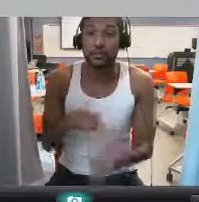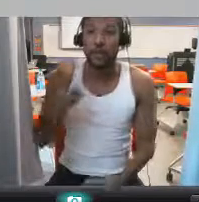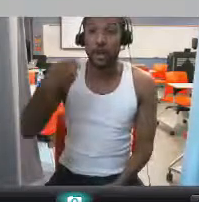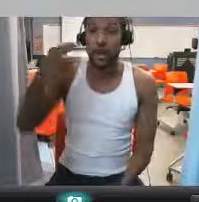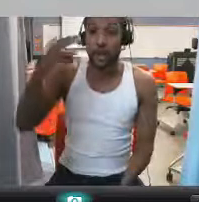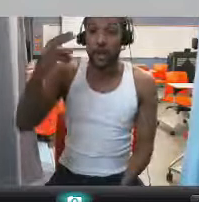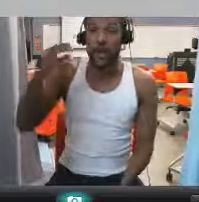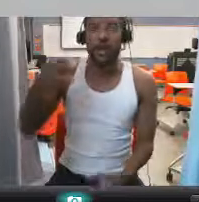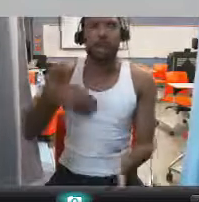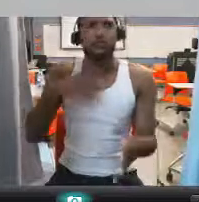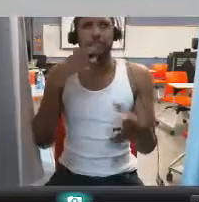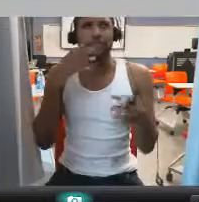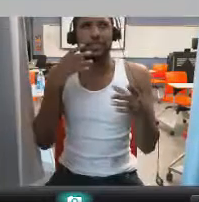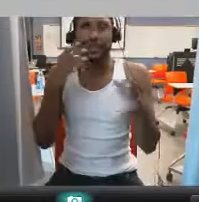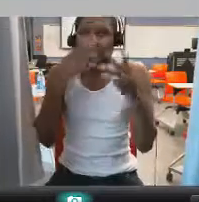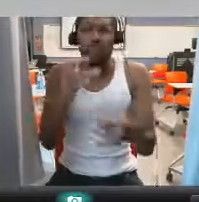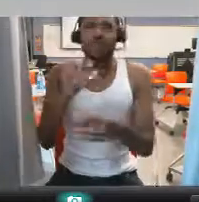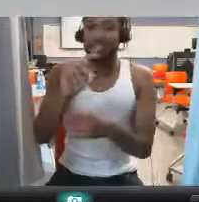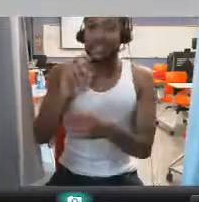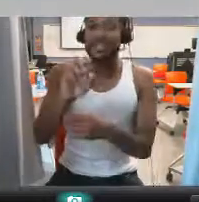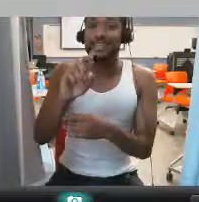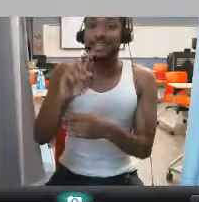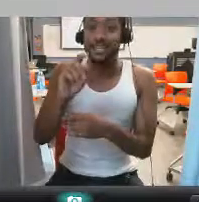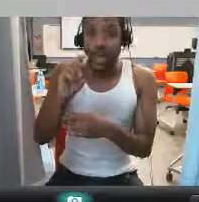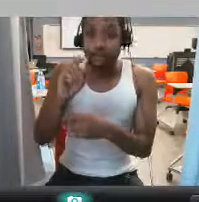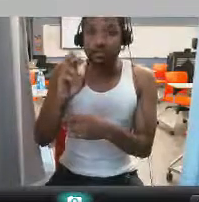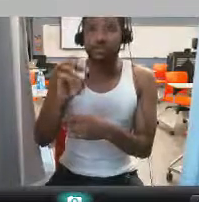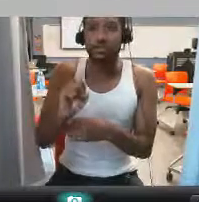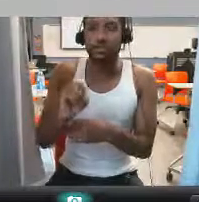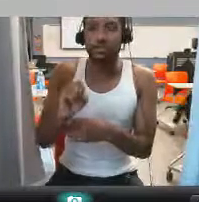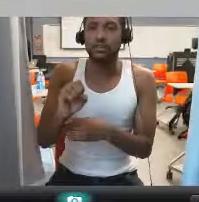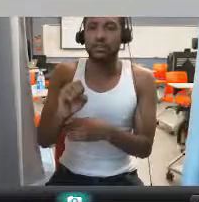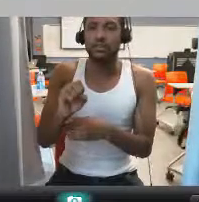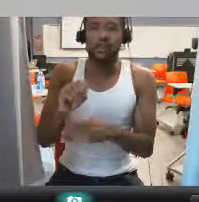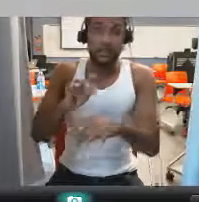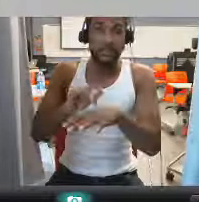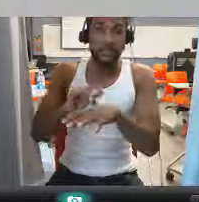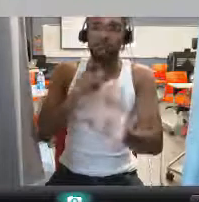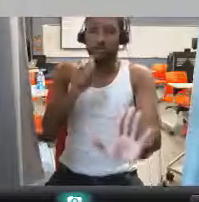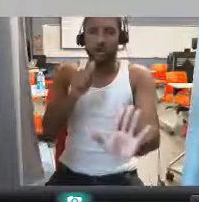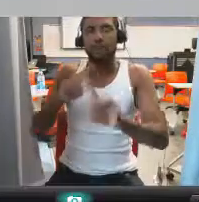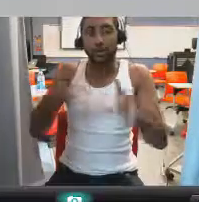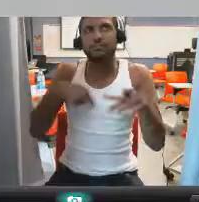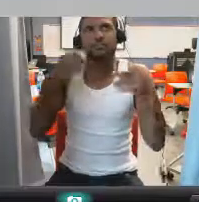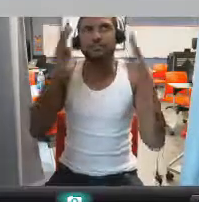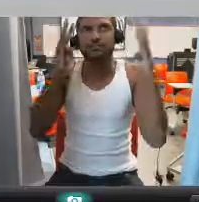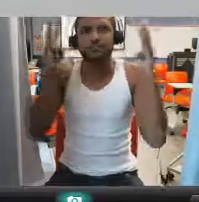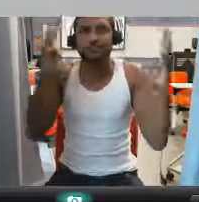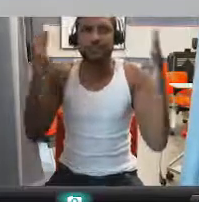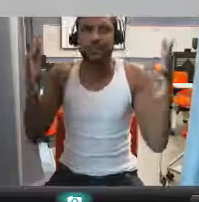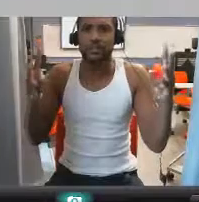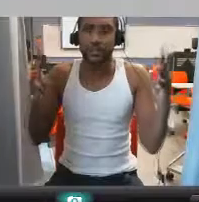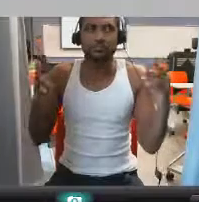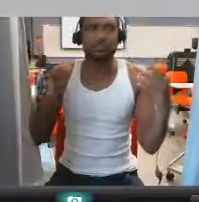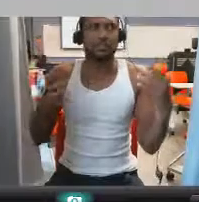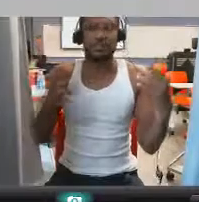into the texture of things. You know, you're very touchy. Thankfully, I didn't touch, but my sphincter was communicating all sorts of